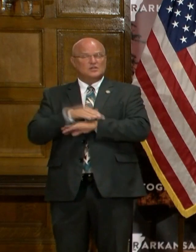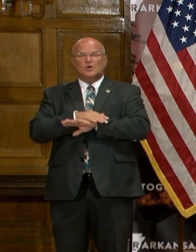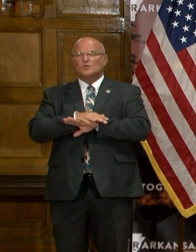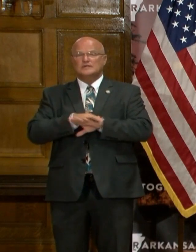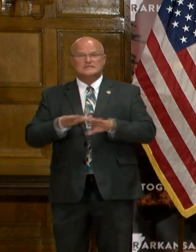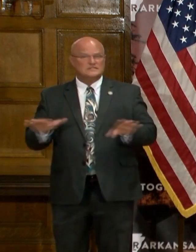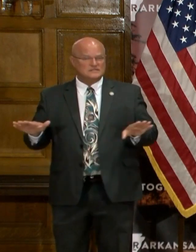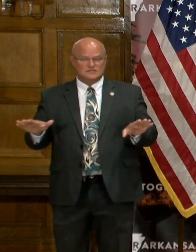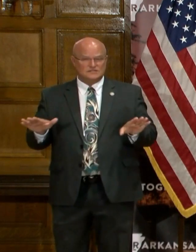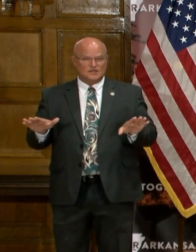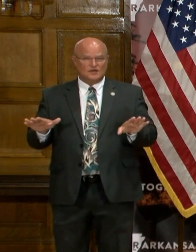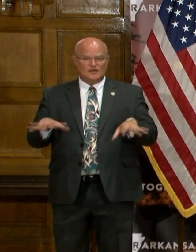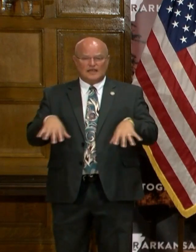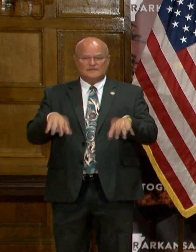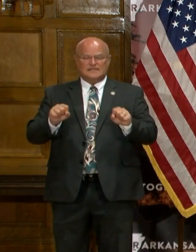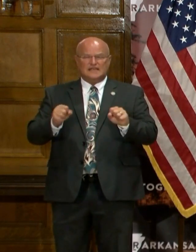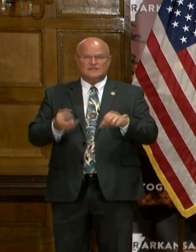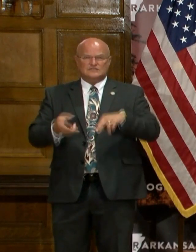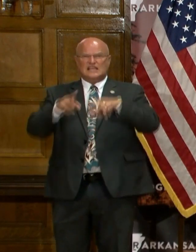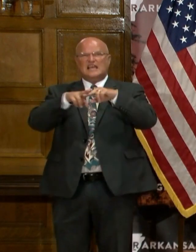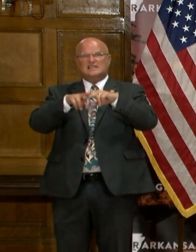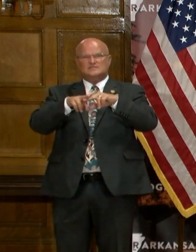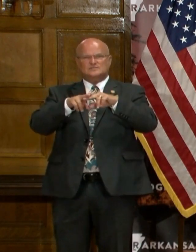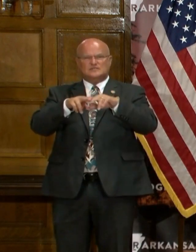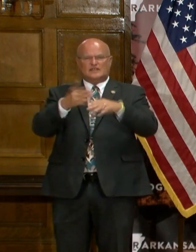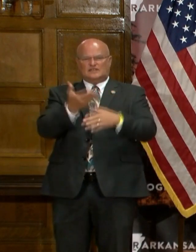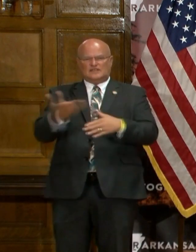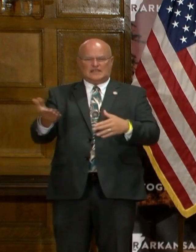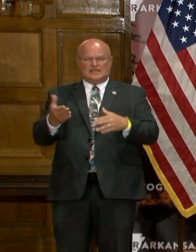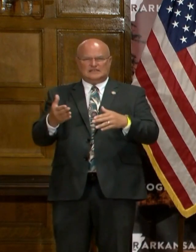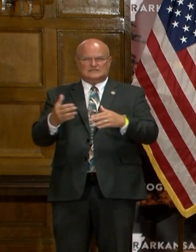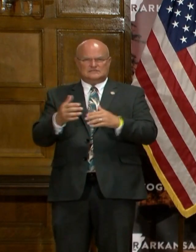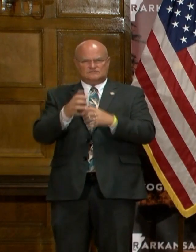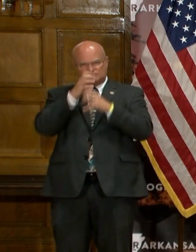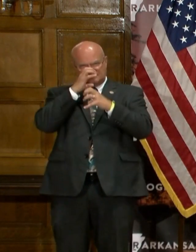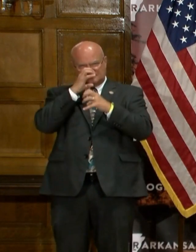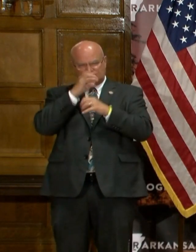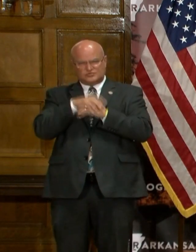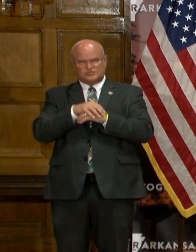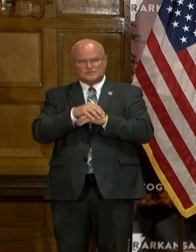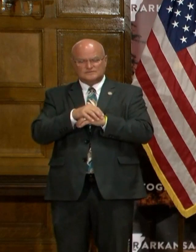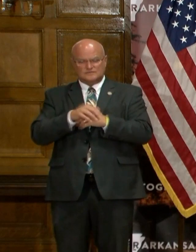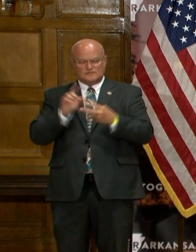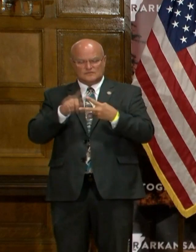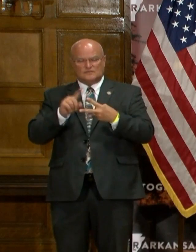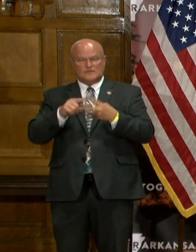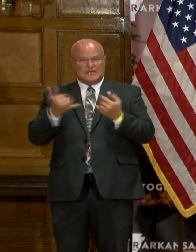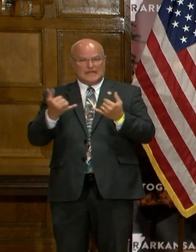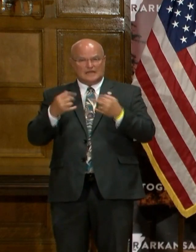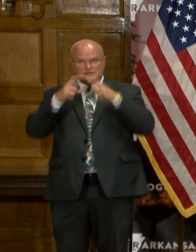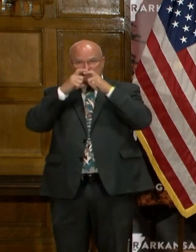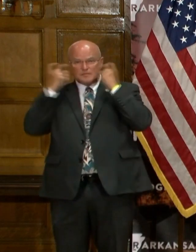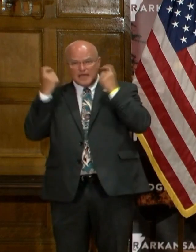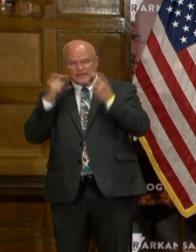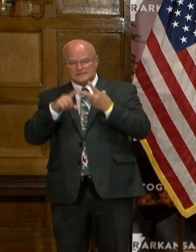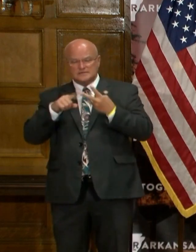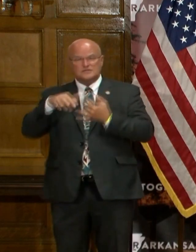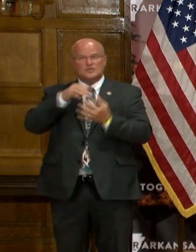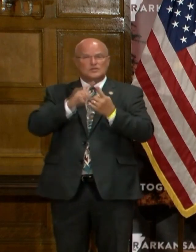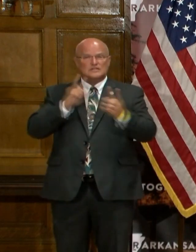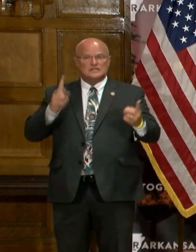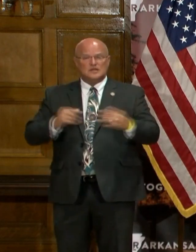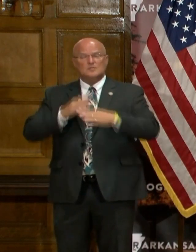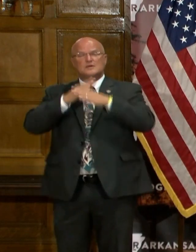have to take those extra measures. And obviously that's wearing a mask, it is social distancing,